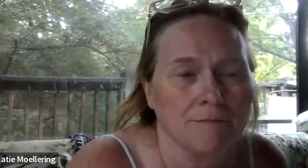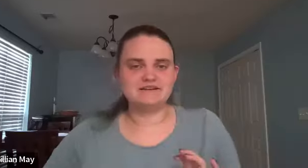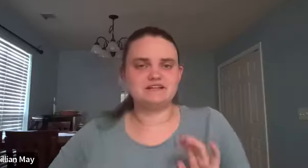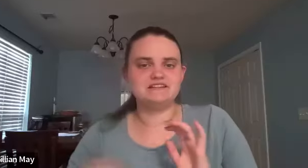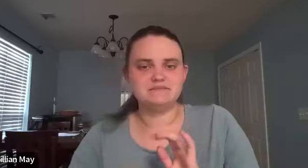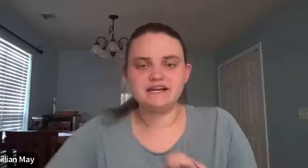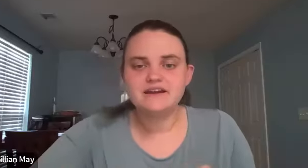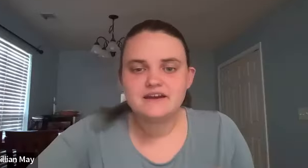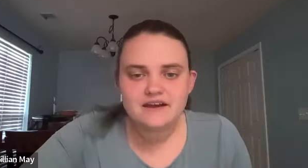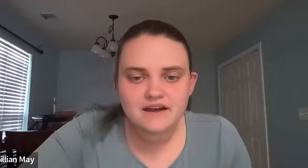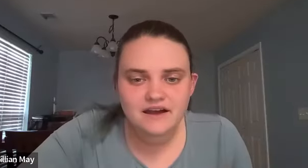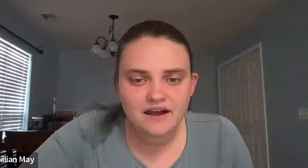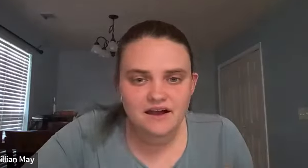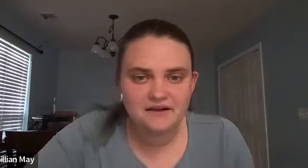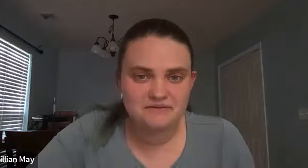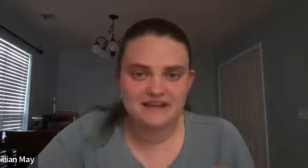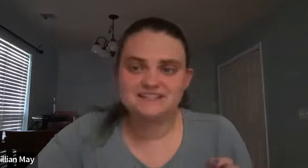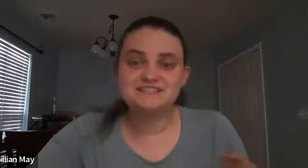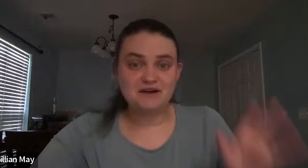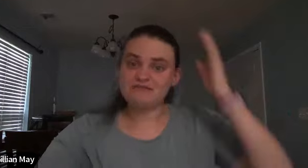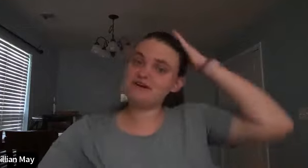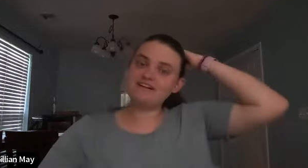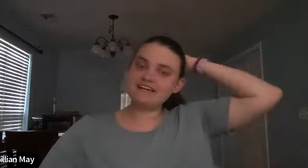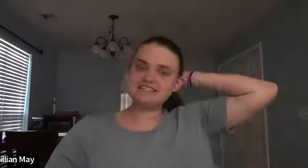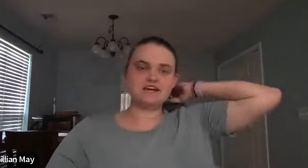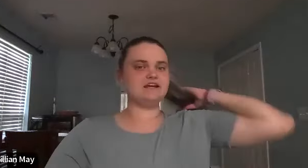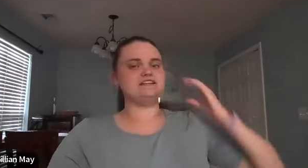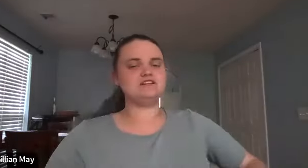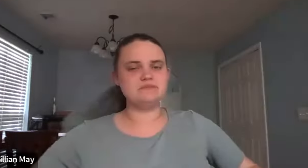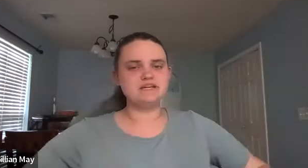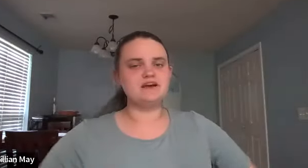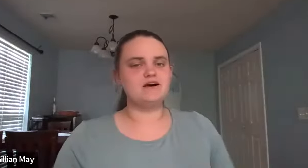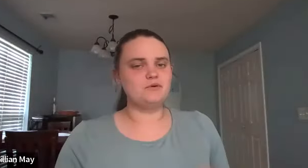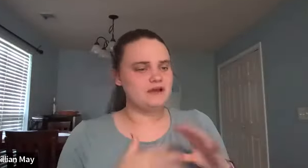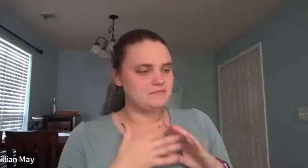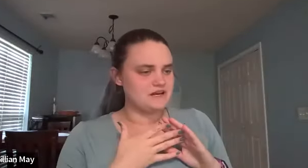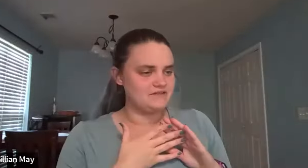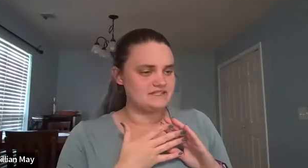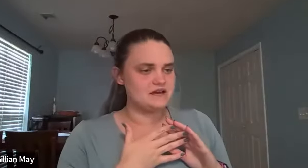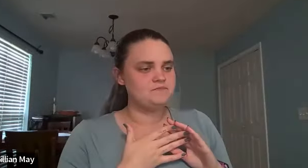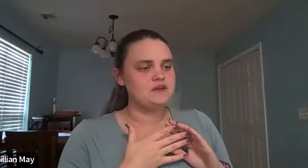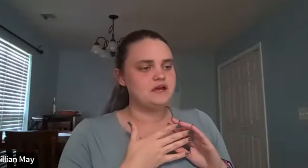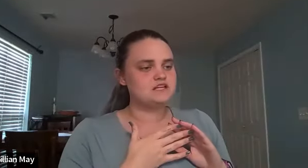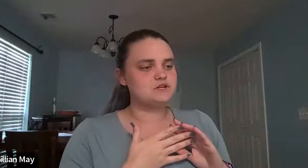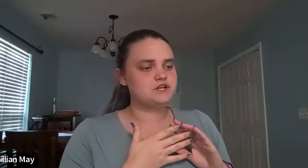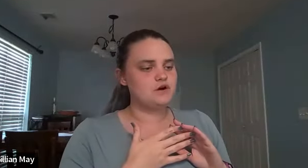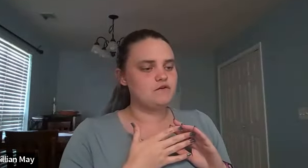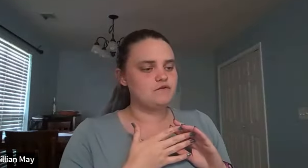jingly bracelet. All right, so for our class tonight, it's going to be the way I'm going to have it set is we're going to go